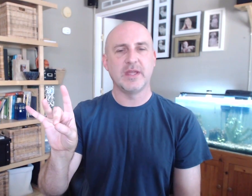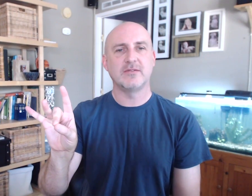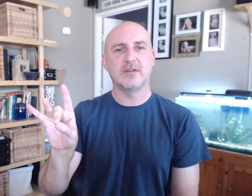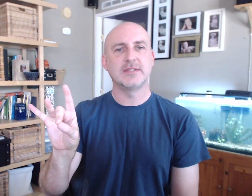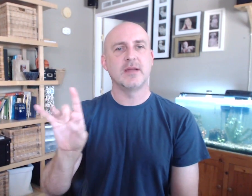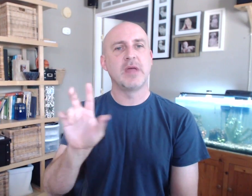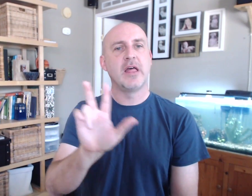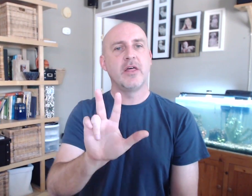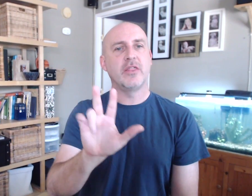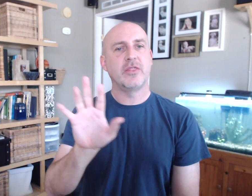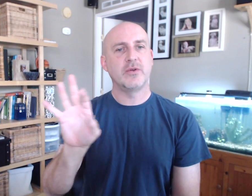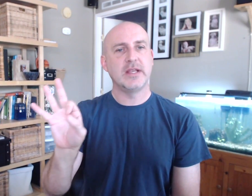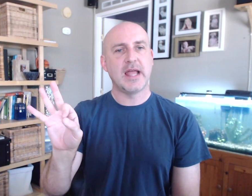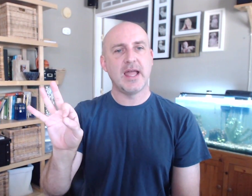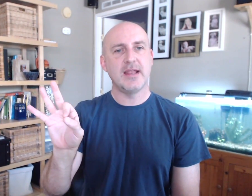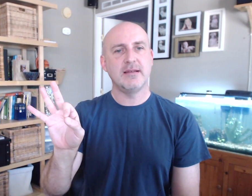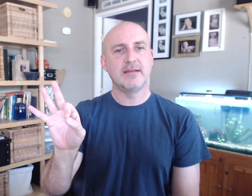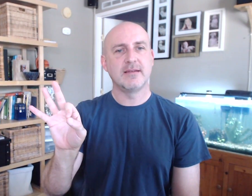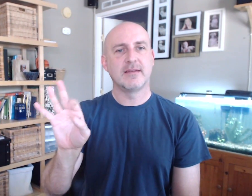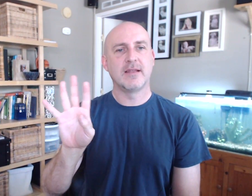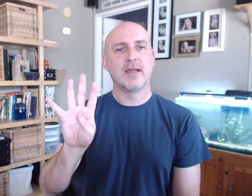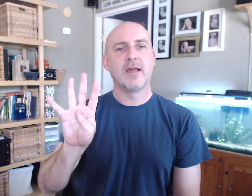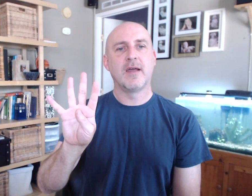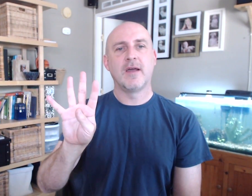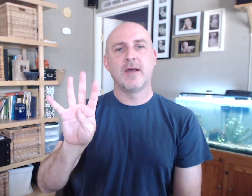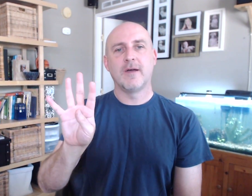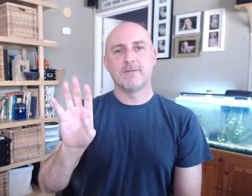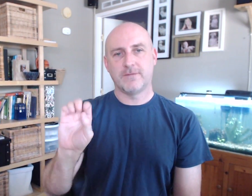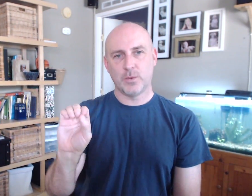all this time. 39, 40,